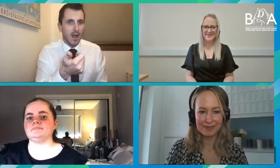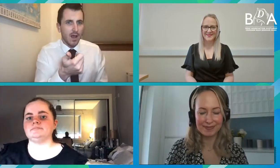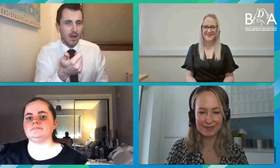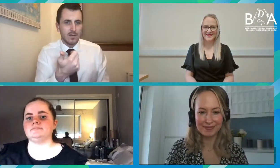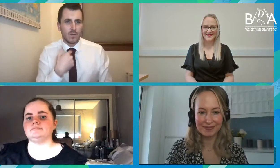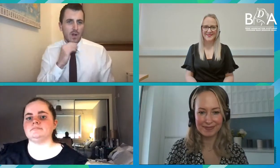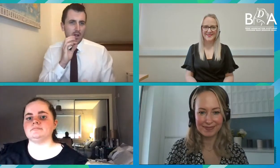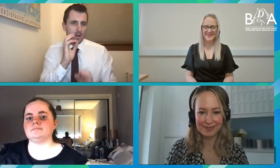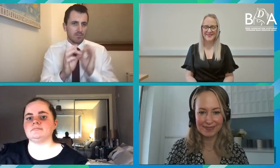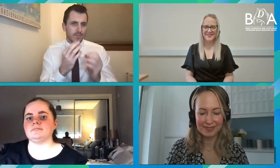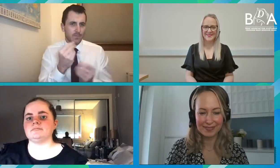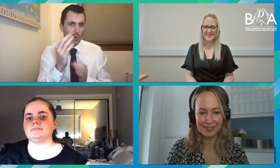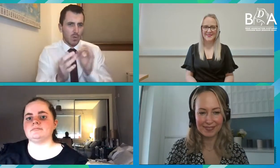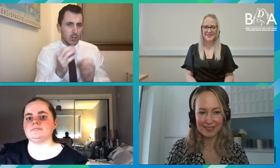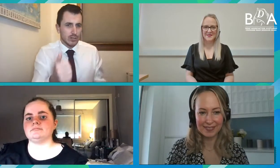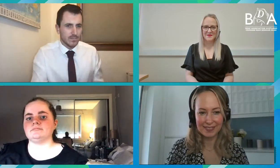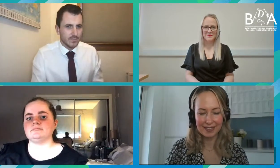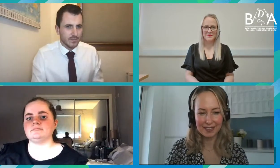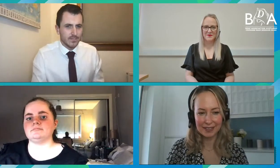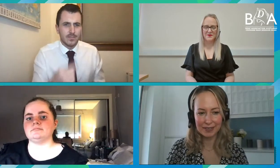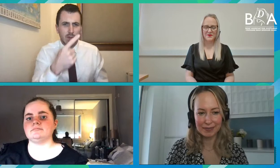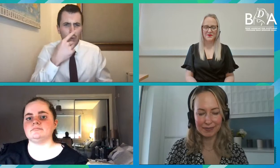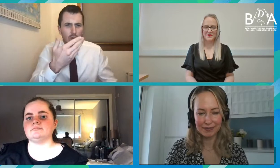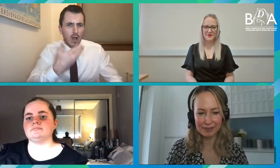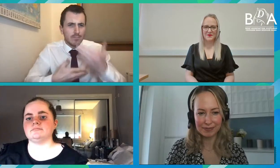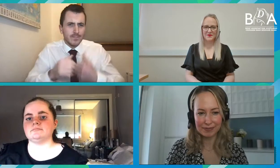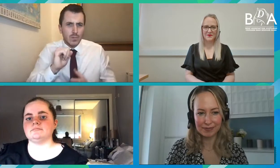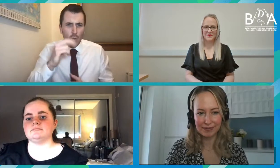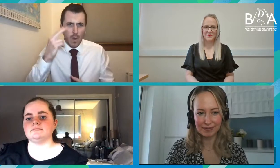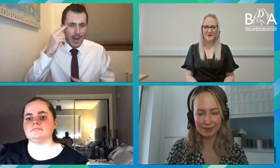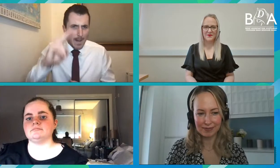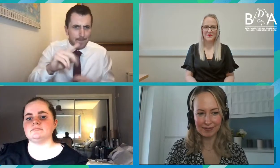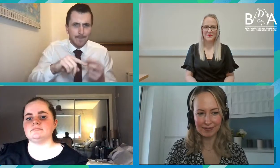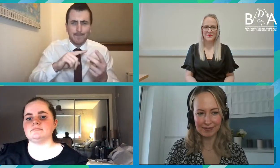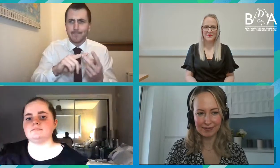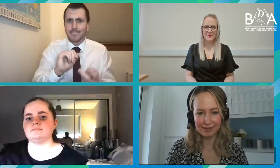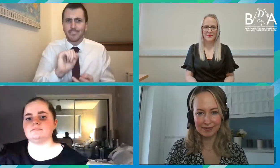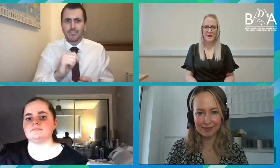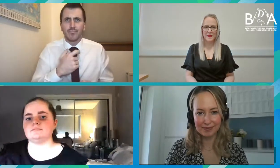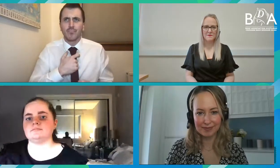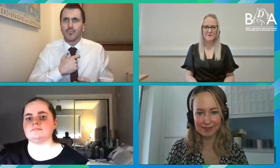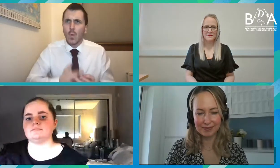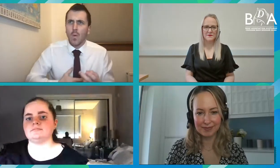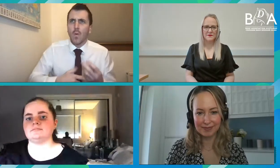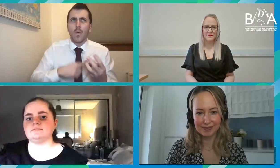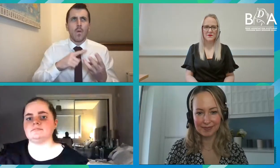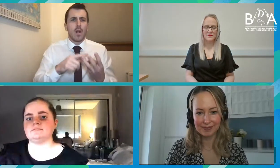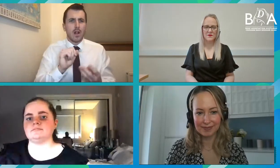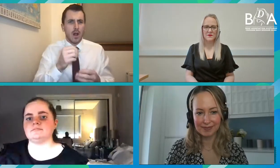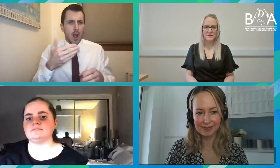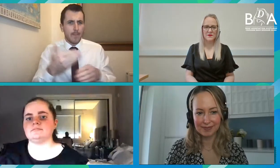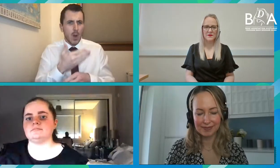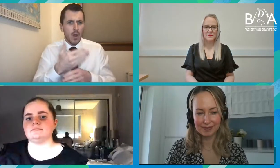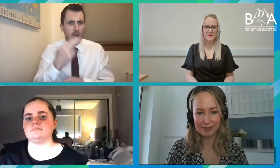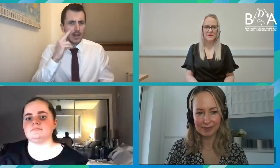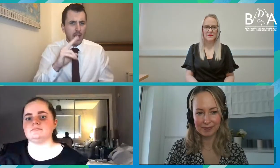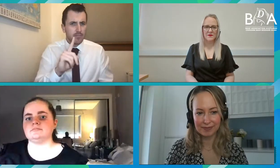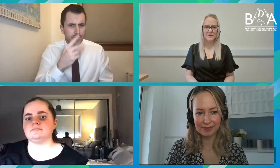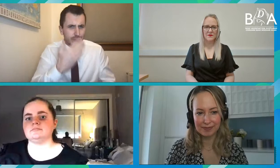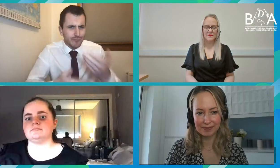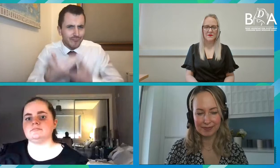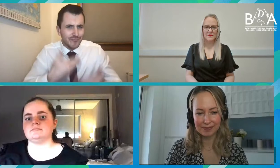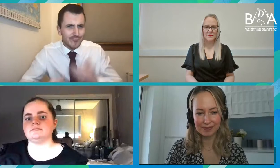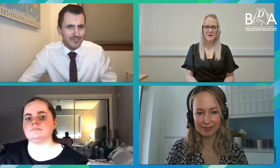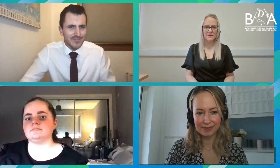Excellent. Okay, Rebecca. So maybe we'll begin with a few questions. Would you like to give us just your full title, your job